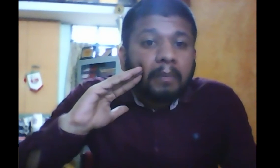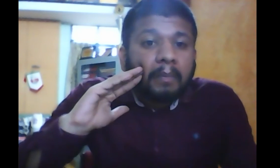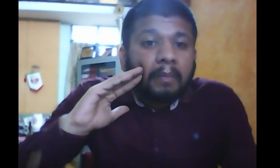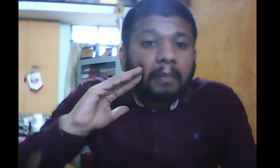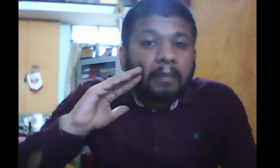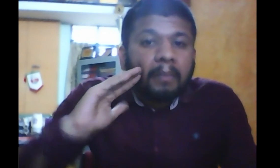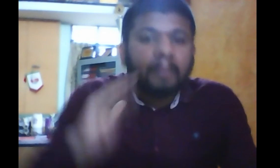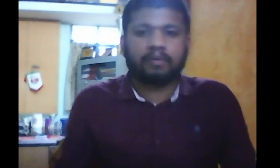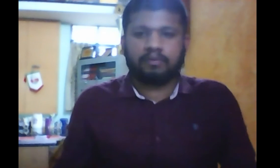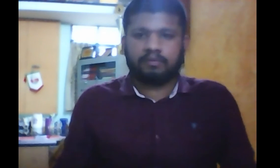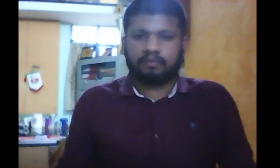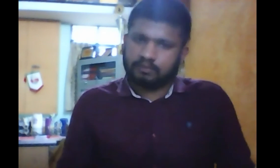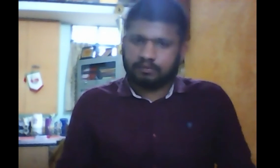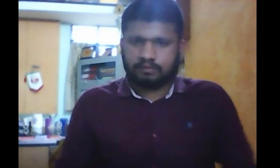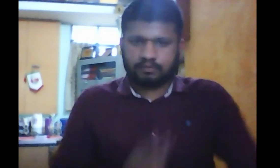When is Diwali?